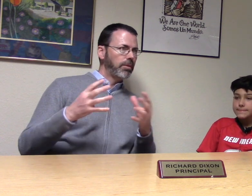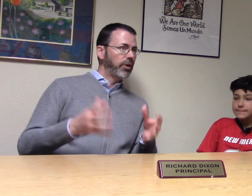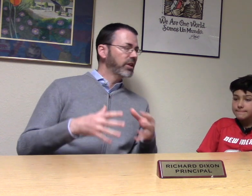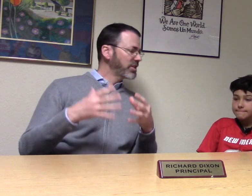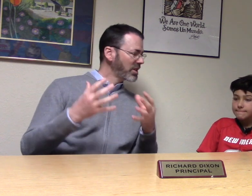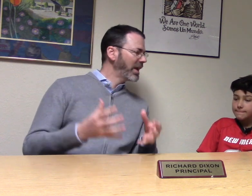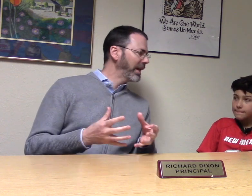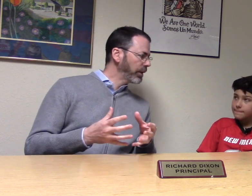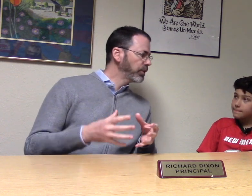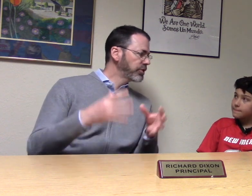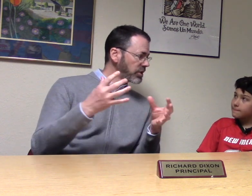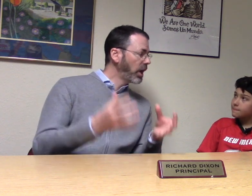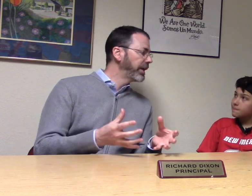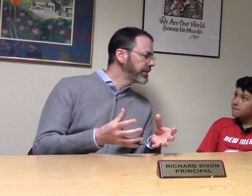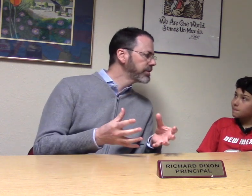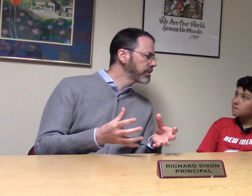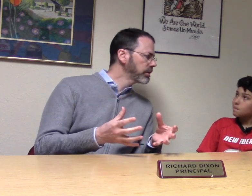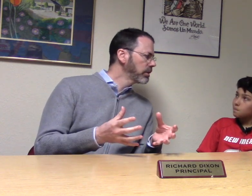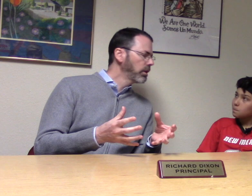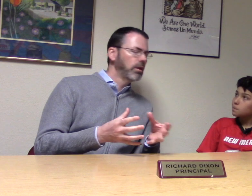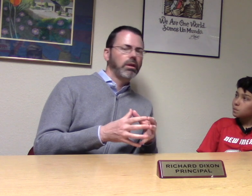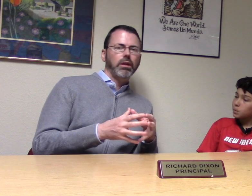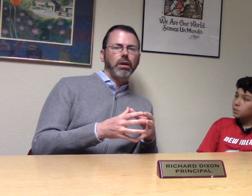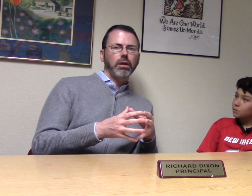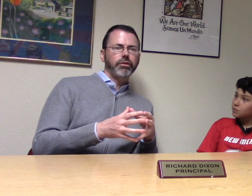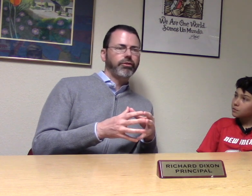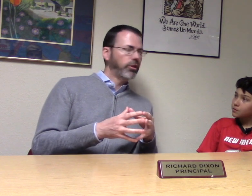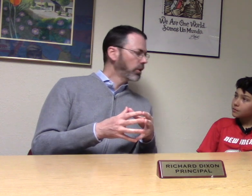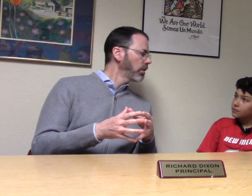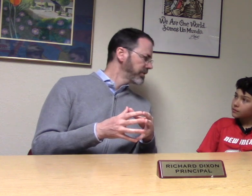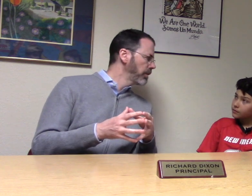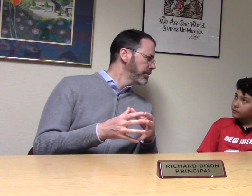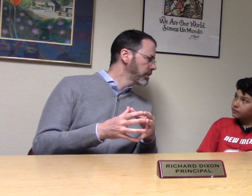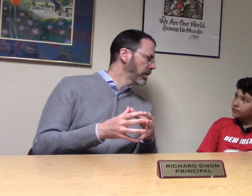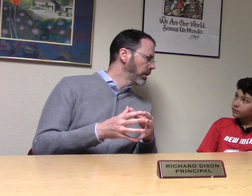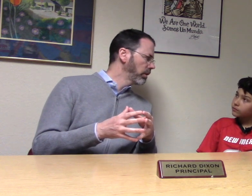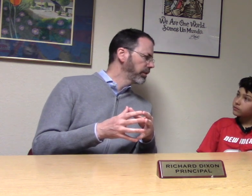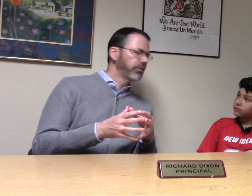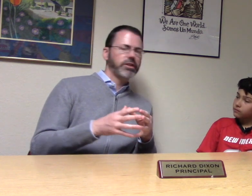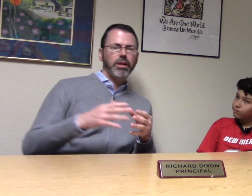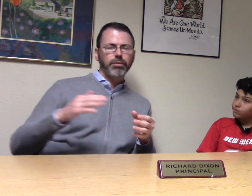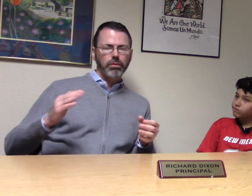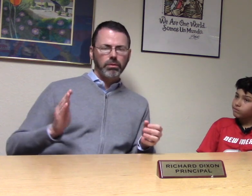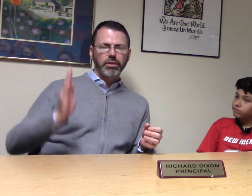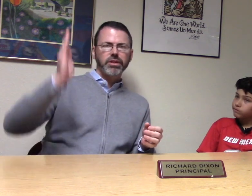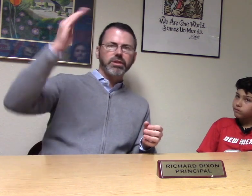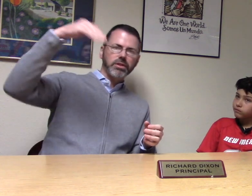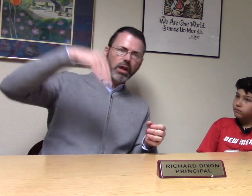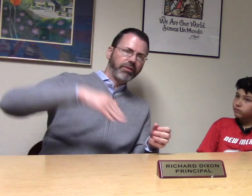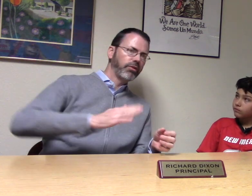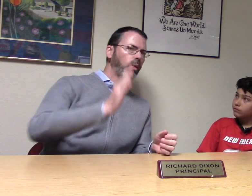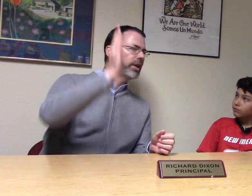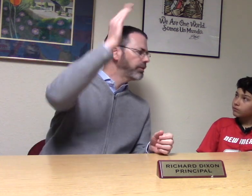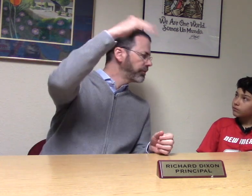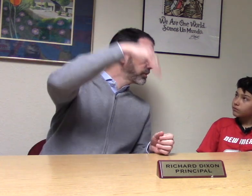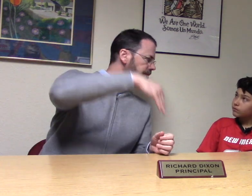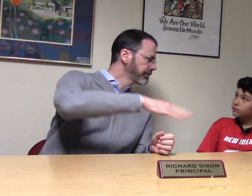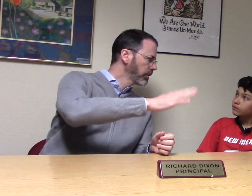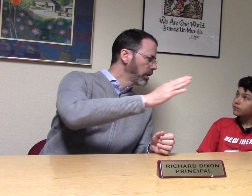American Sign Language signs for the concepts that they're learning. For example, this is the sign for waves. So